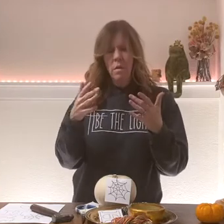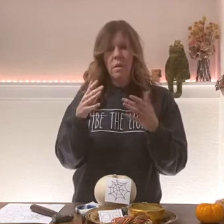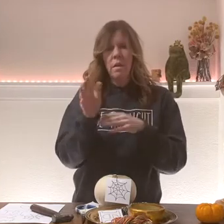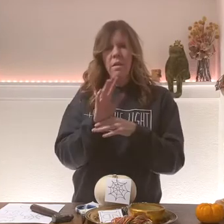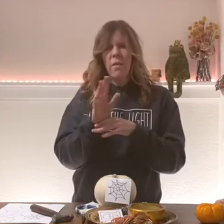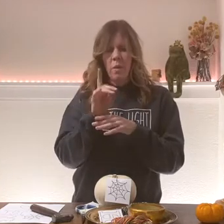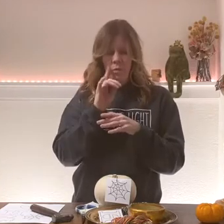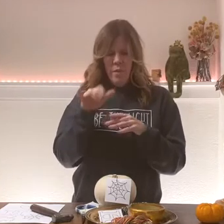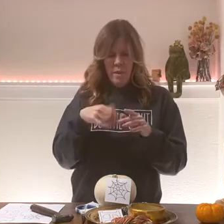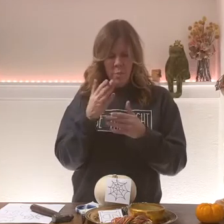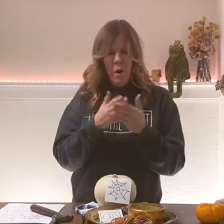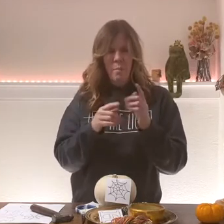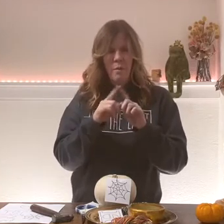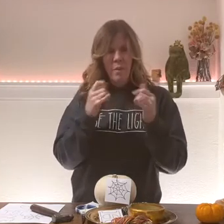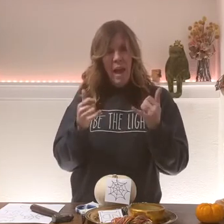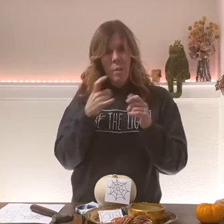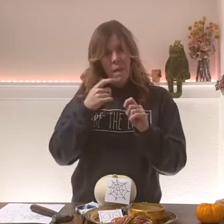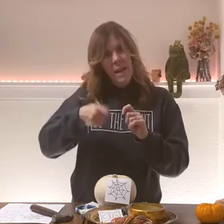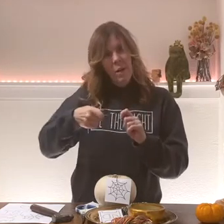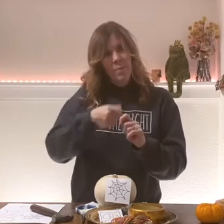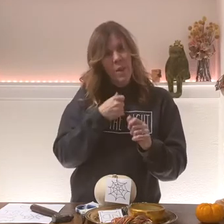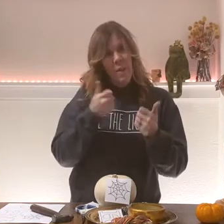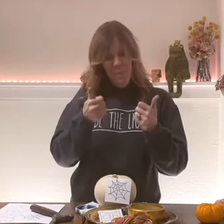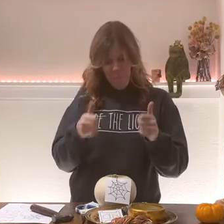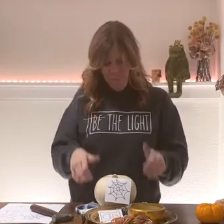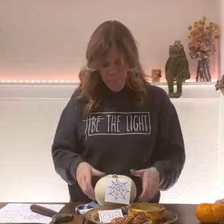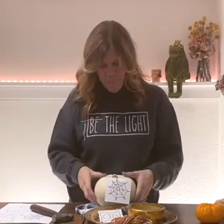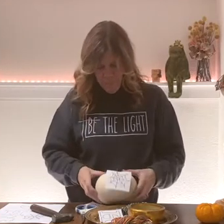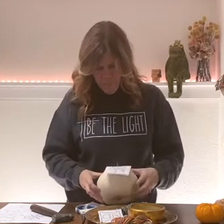the film for this part, but for now I'm going to nail, okay?